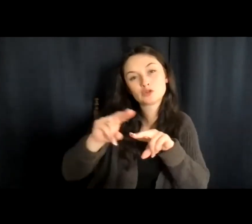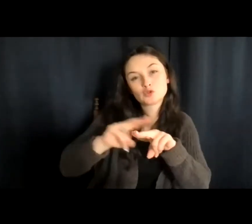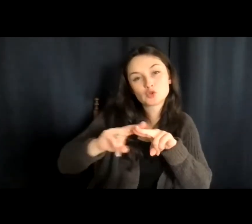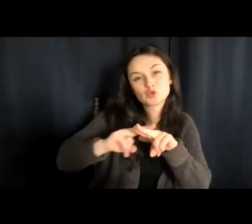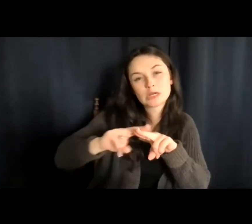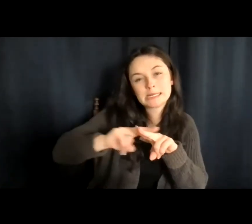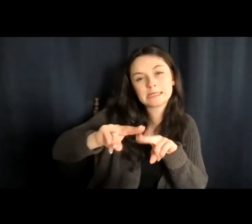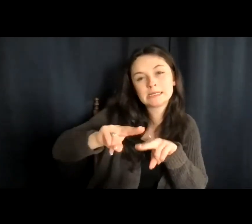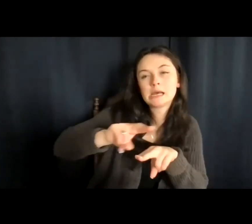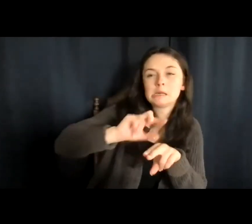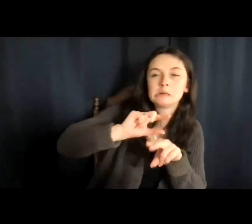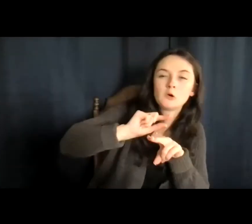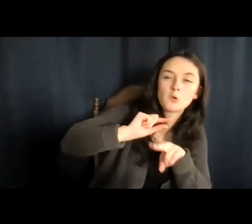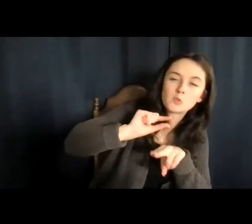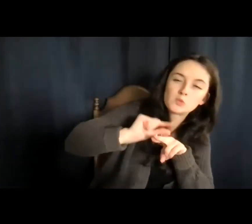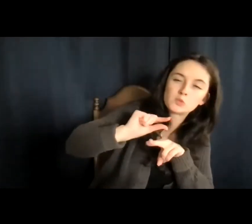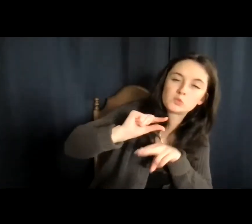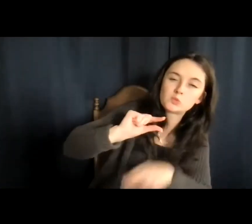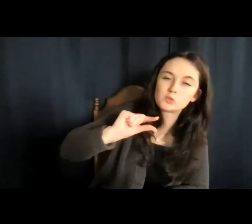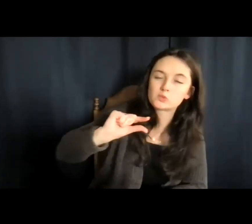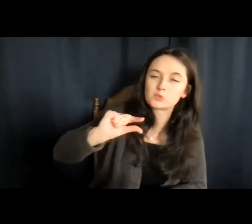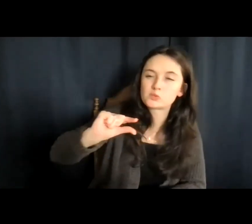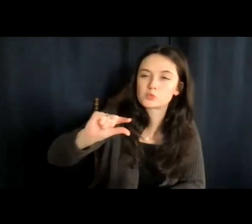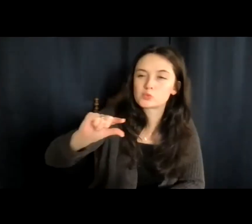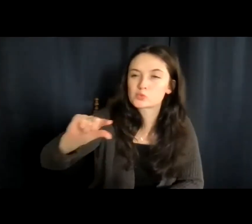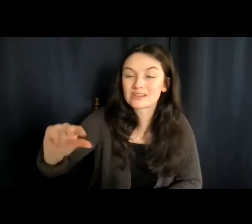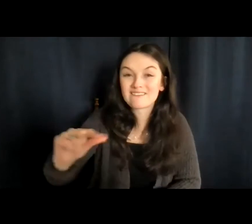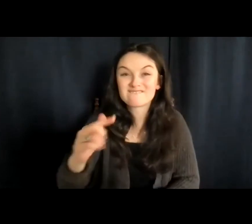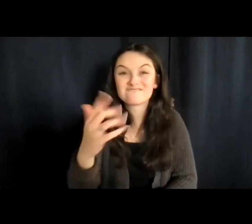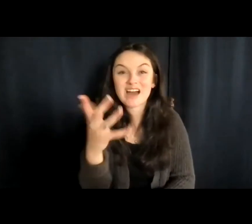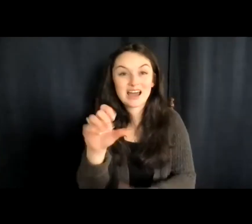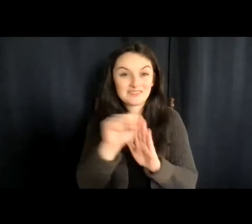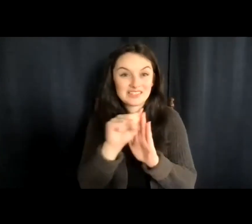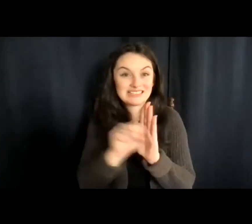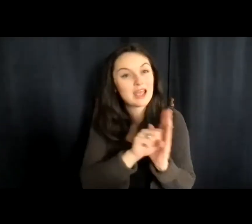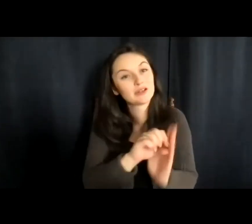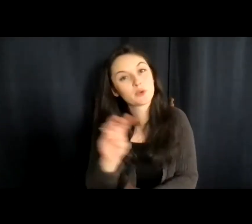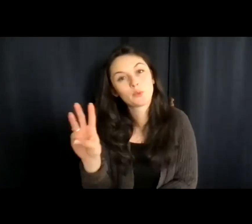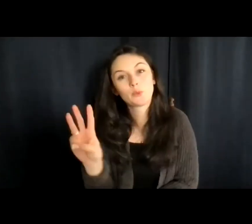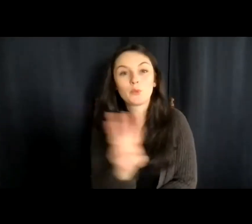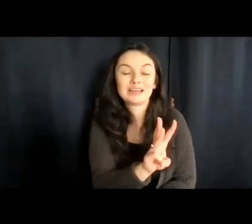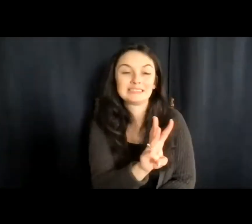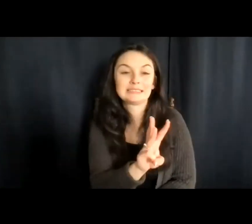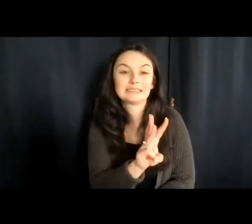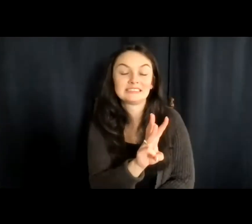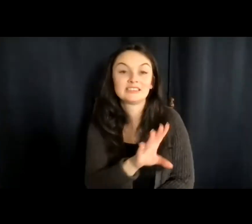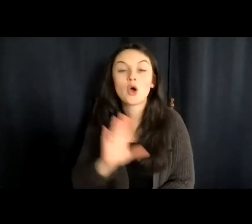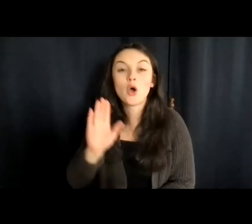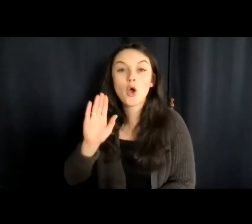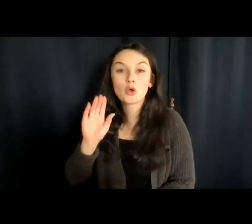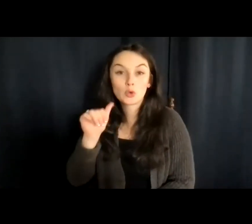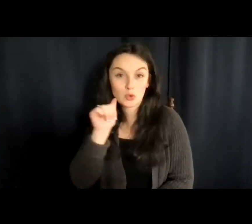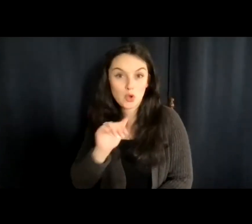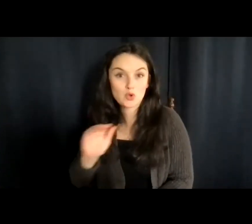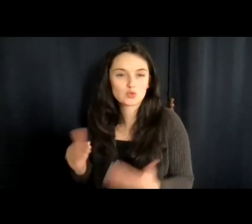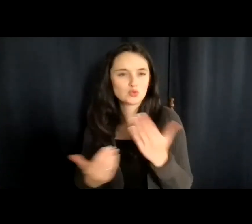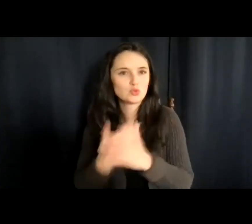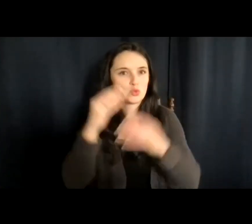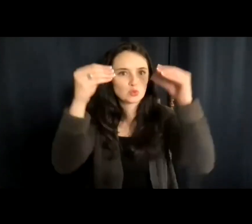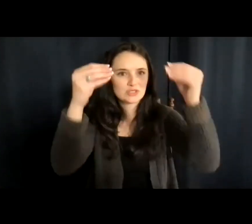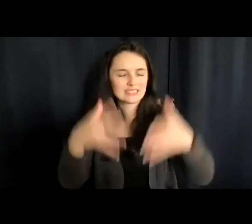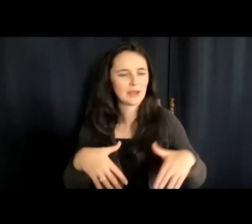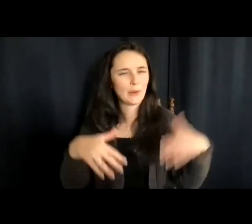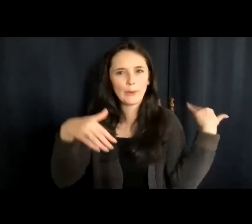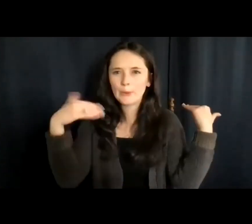states west and worlds away from Kansas City. Melba's new teachers discovered that she was smart as a whip. Her